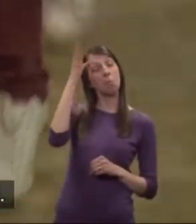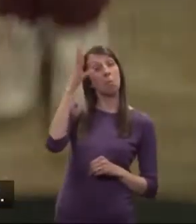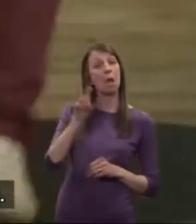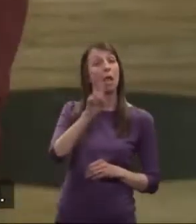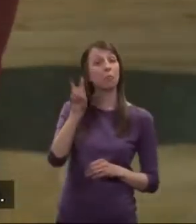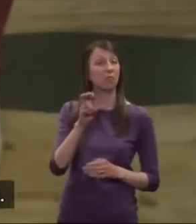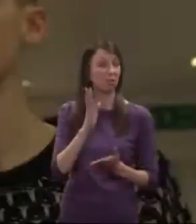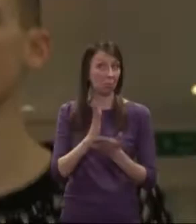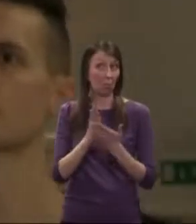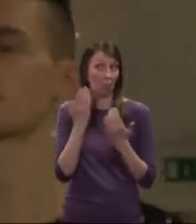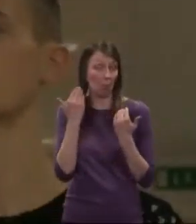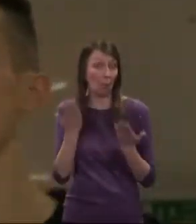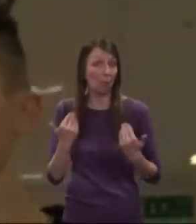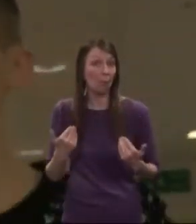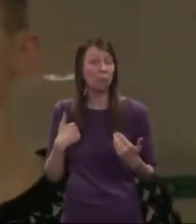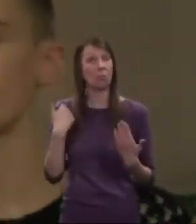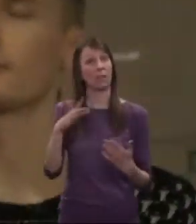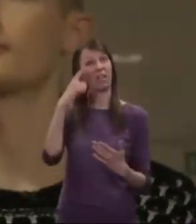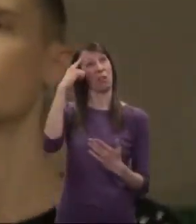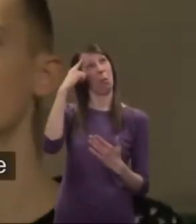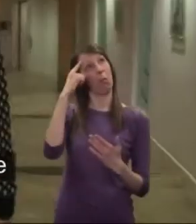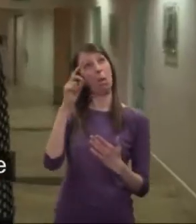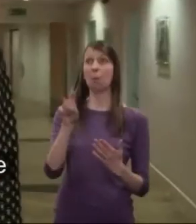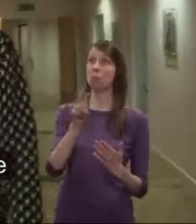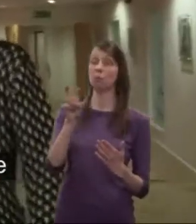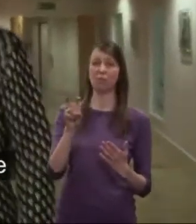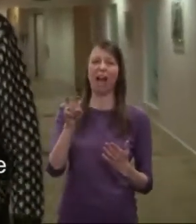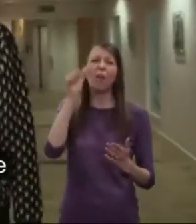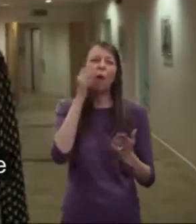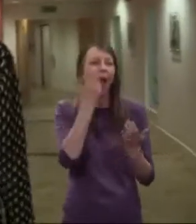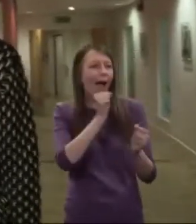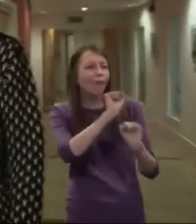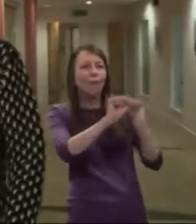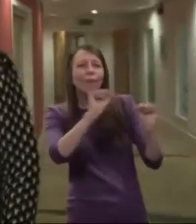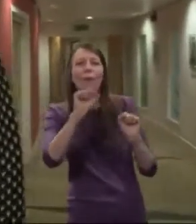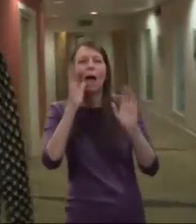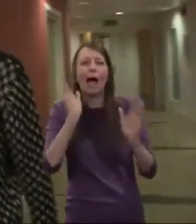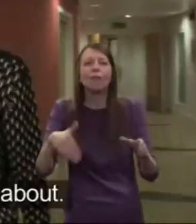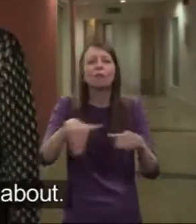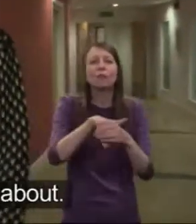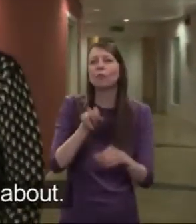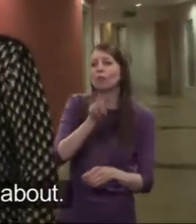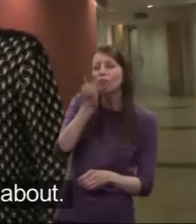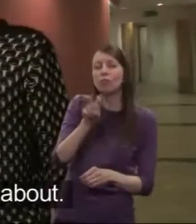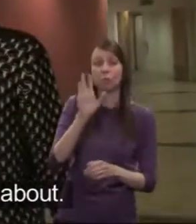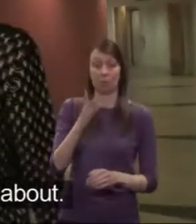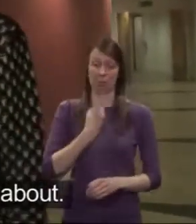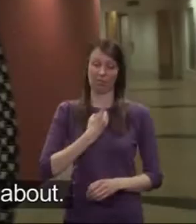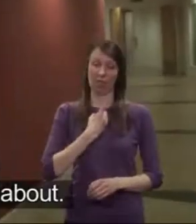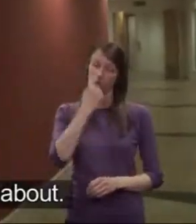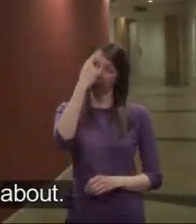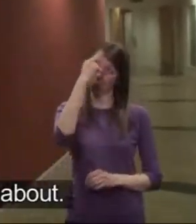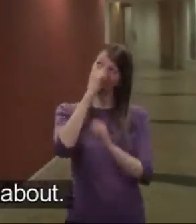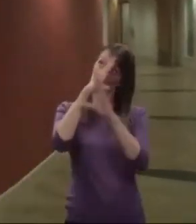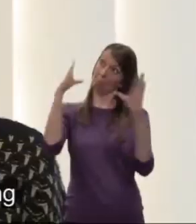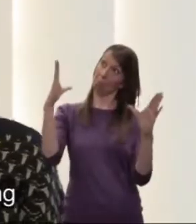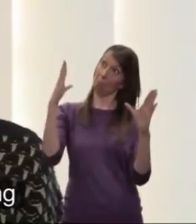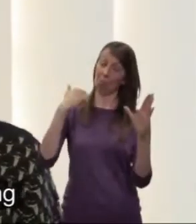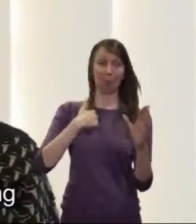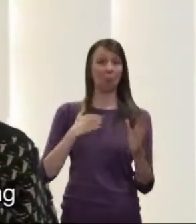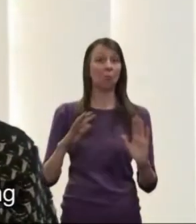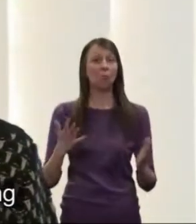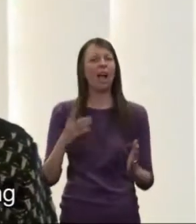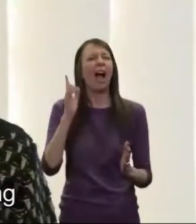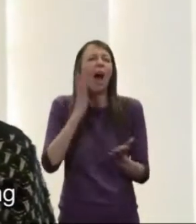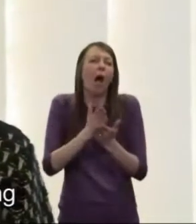I don't really know much about lip reading. I've never really thought about it. I'm aware that there are people out there that have to do it, but it's not something I've ever really thought about.